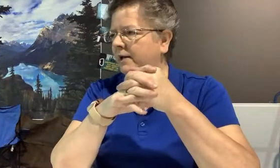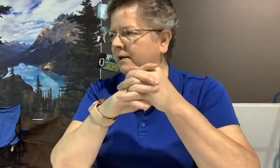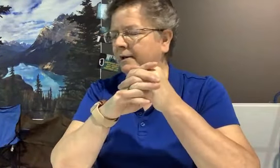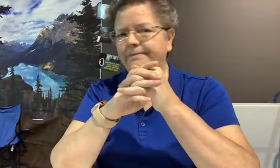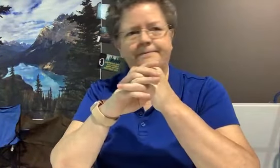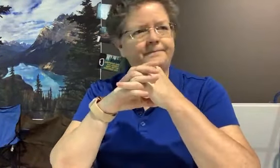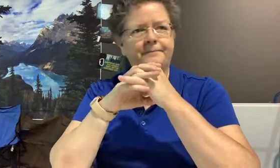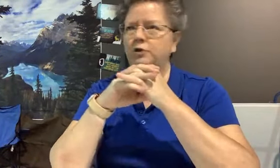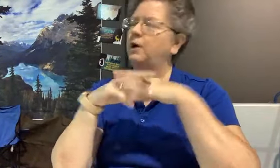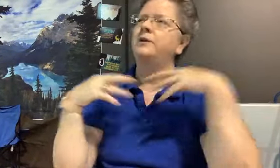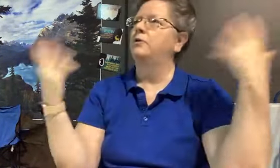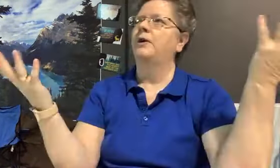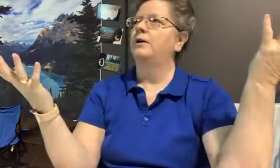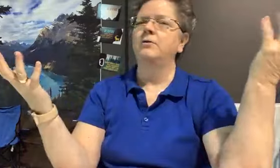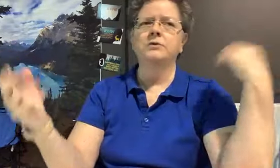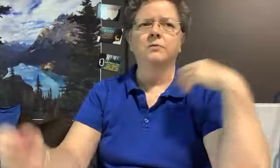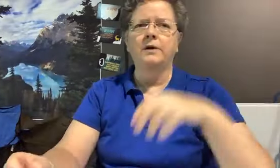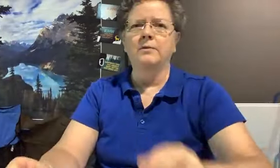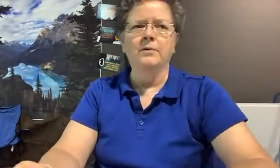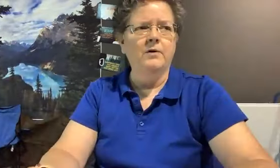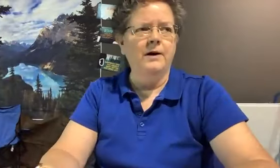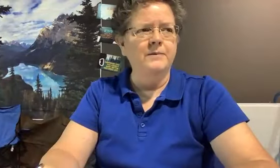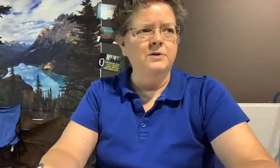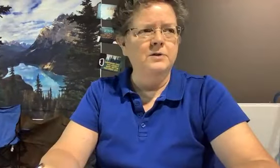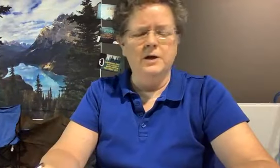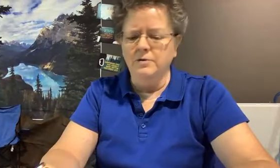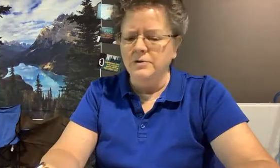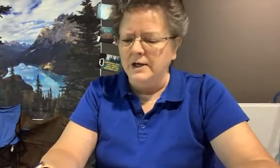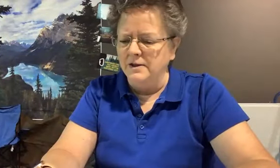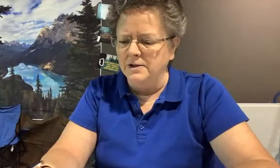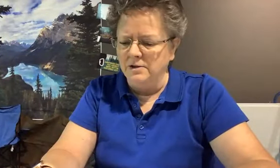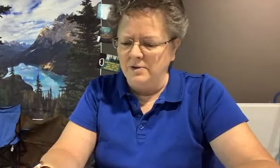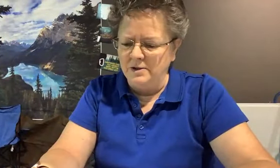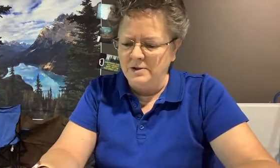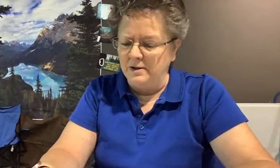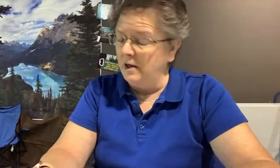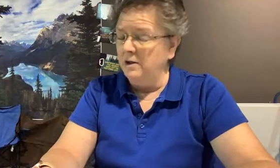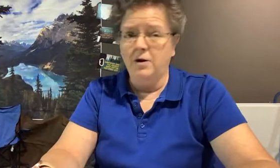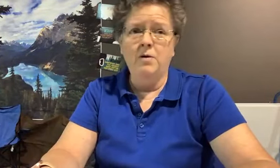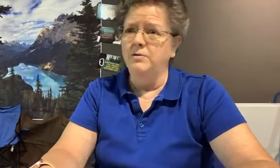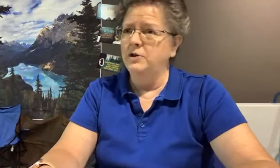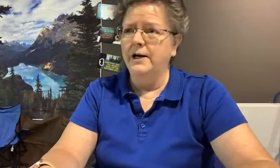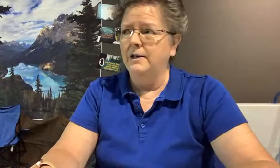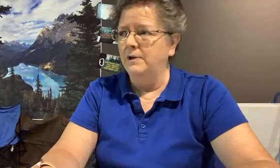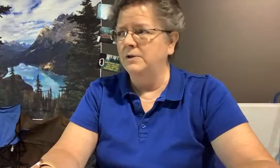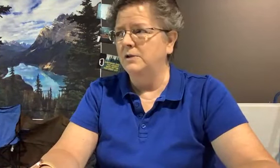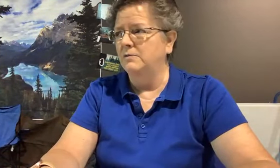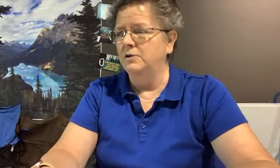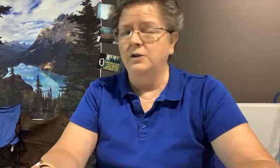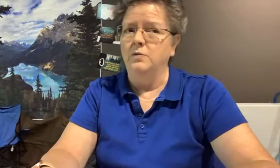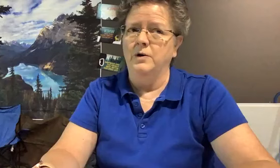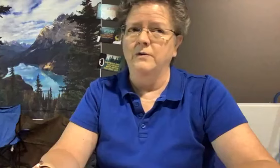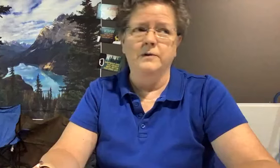Blank and tried to learn how to host a radio program and just talk through 2 Thessalonians. And the co-host, Jackie, man, she's wonderful,